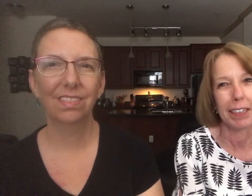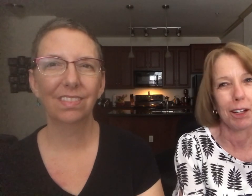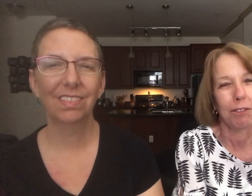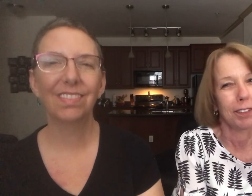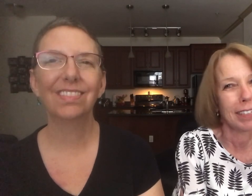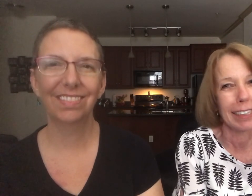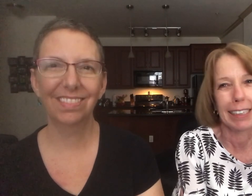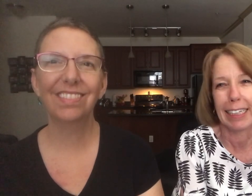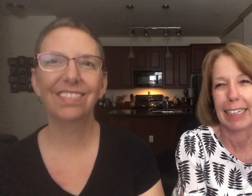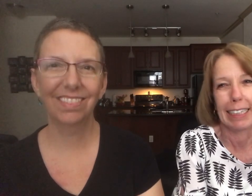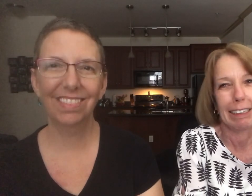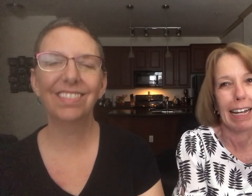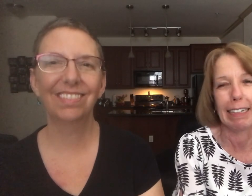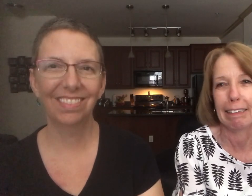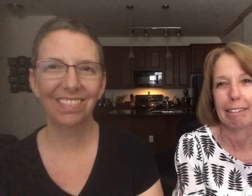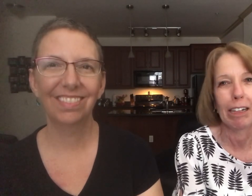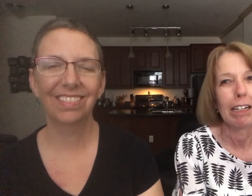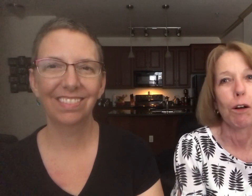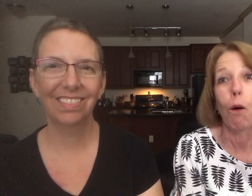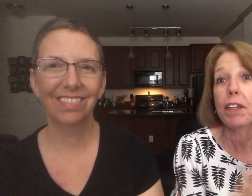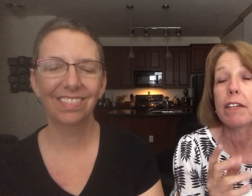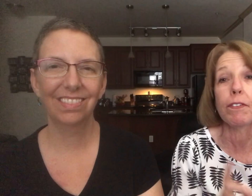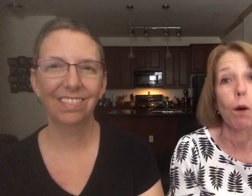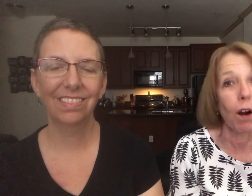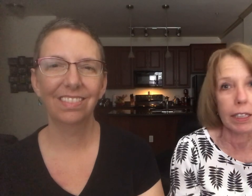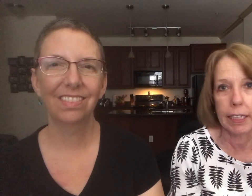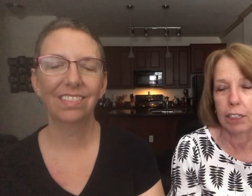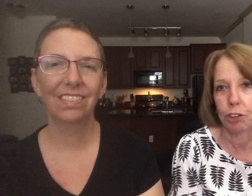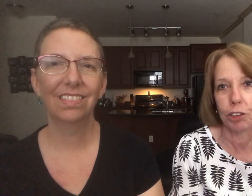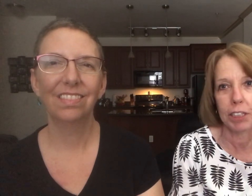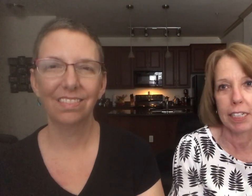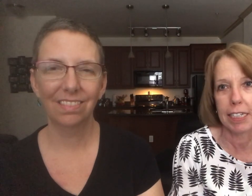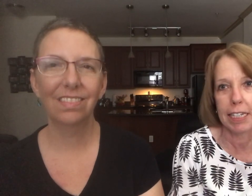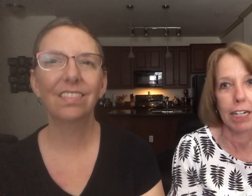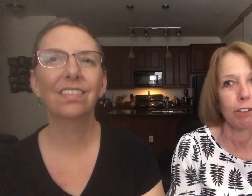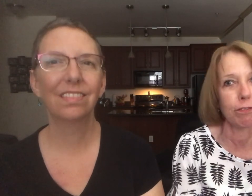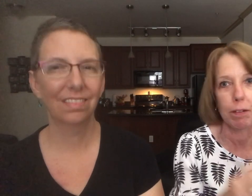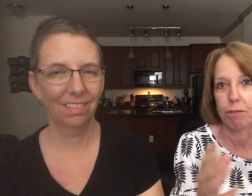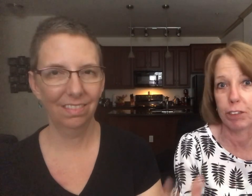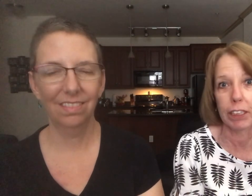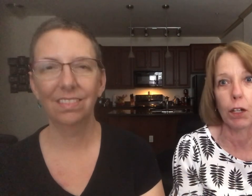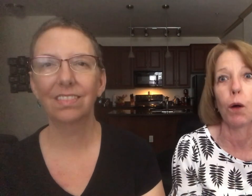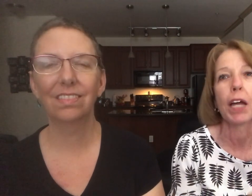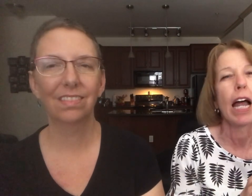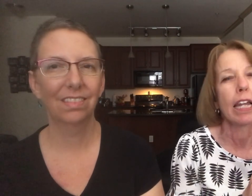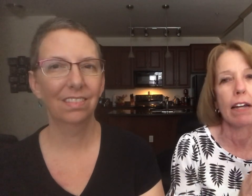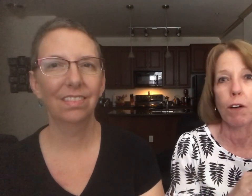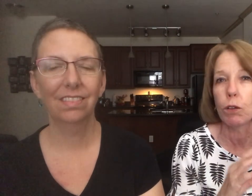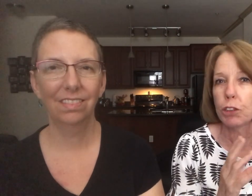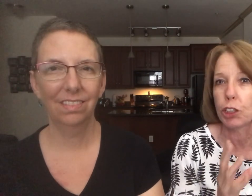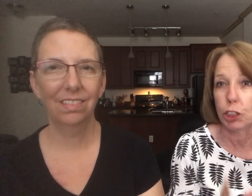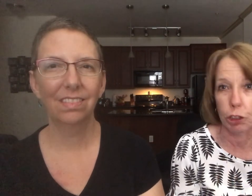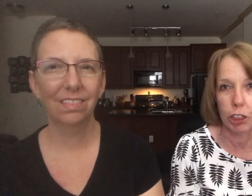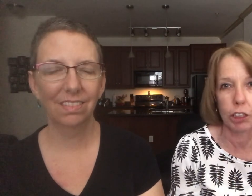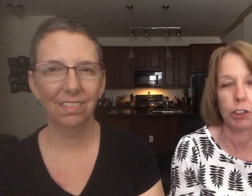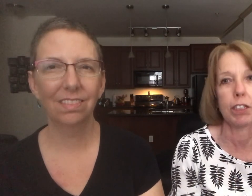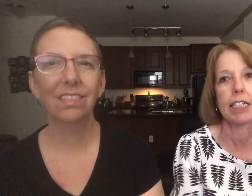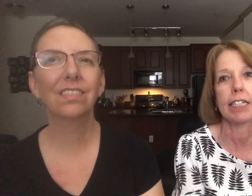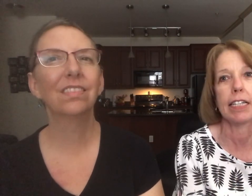though, for sightseeing and all the different architectures you can see there, from really old, a lot of old churches you can see